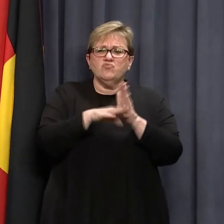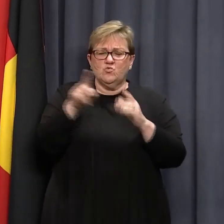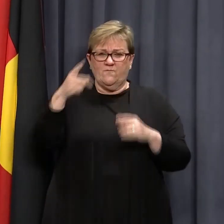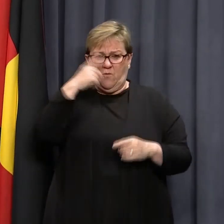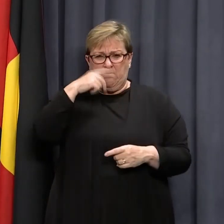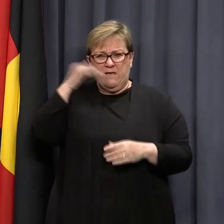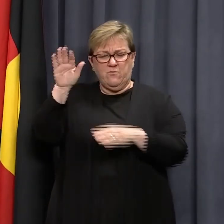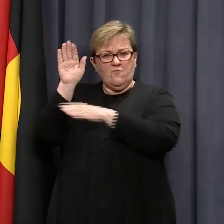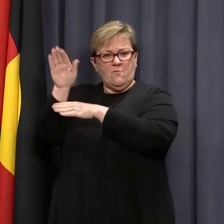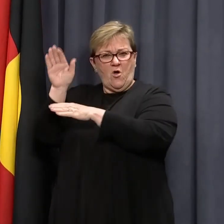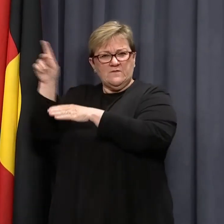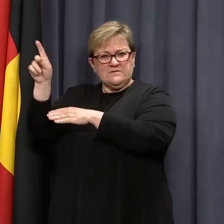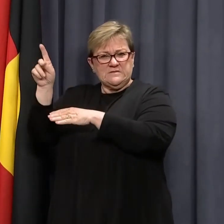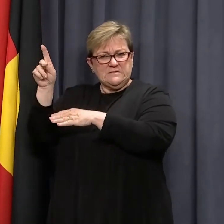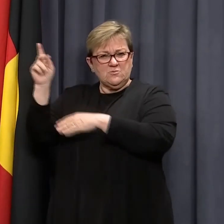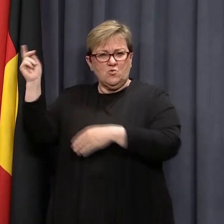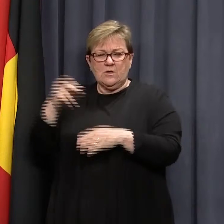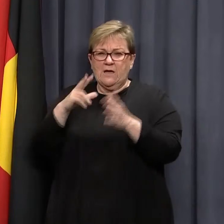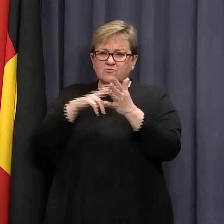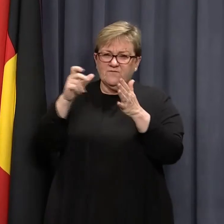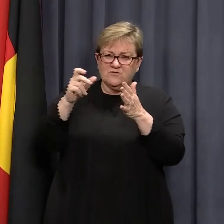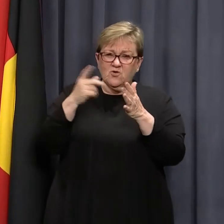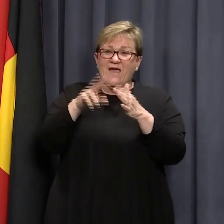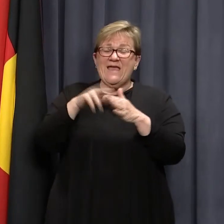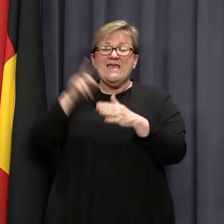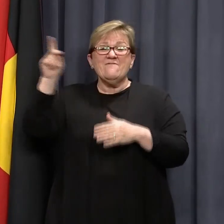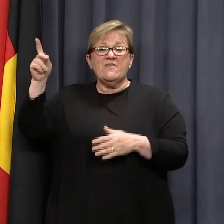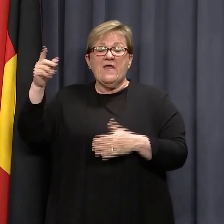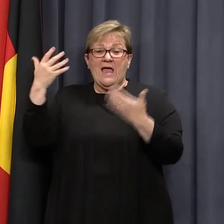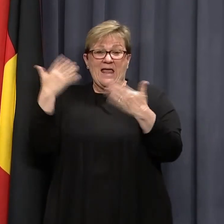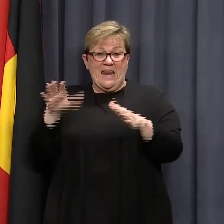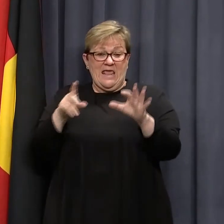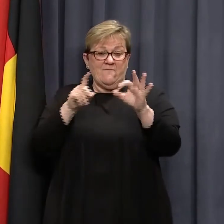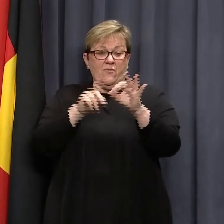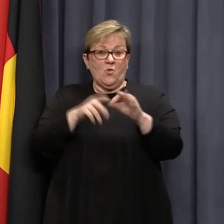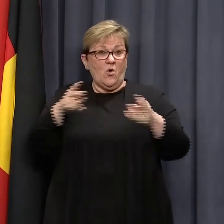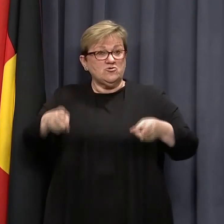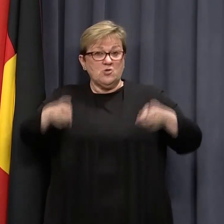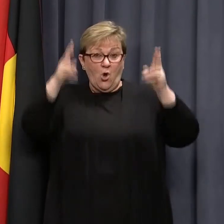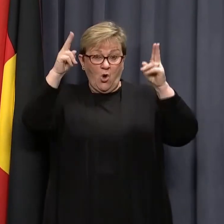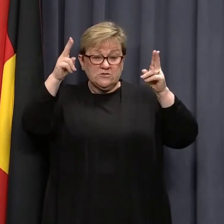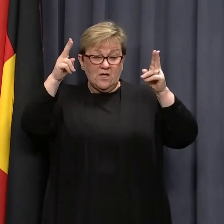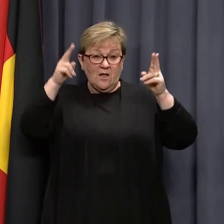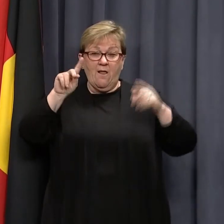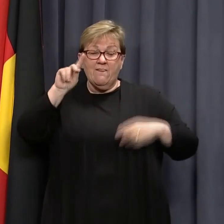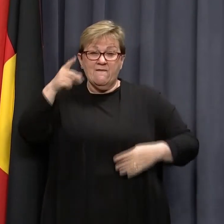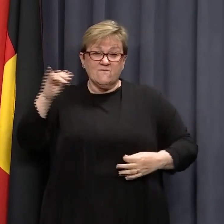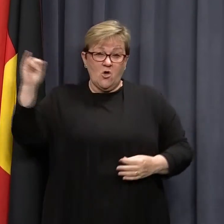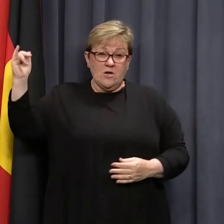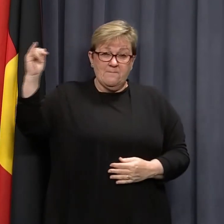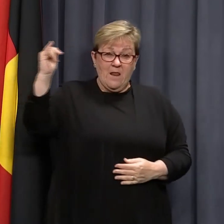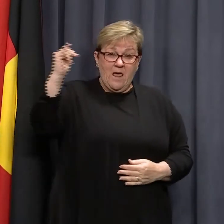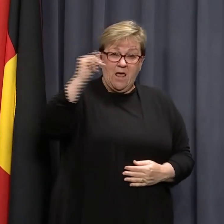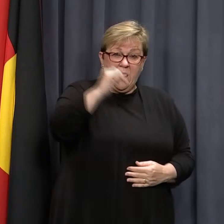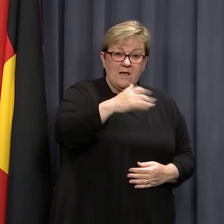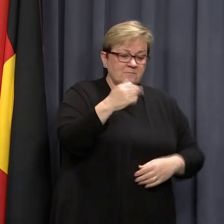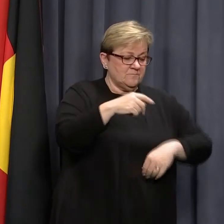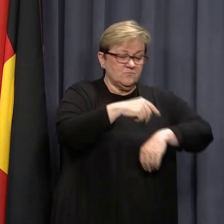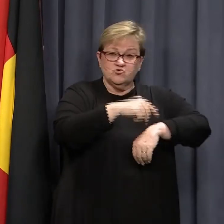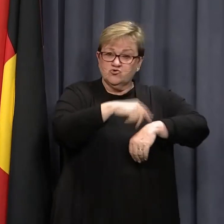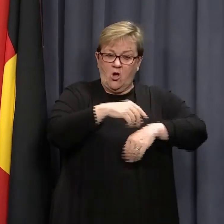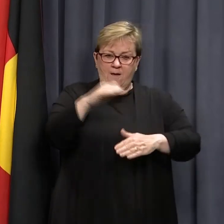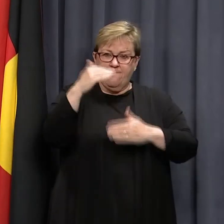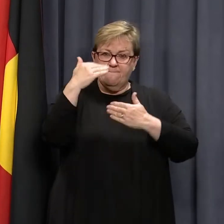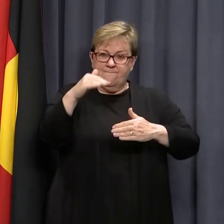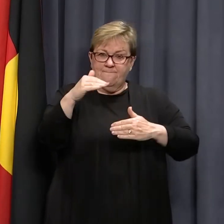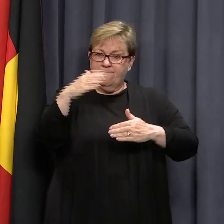people. As long as they basically leave the quarantine hotel, get on the first flight, and there is a time period that they have